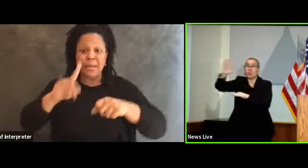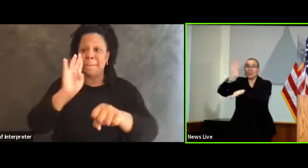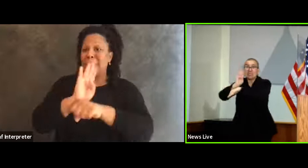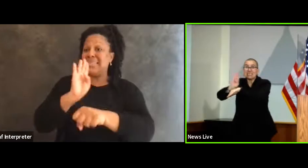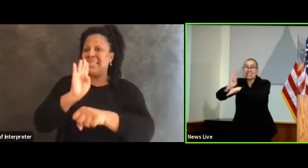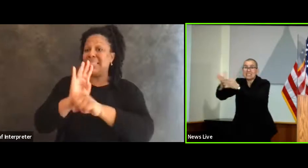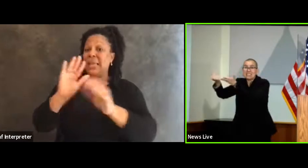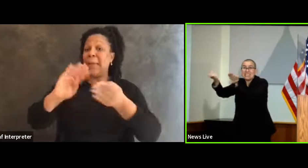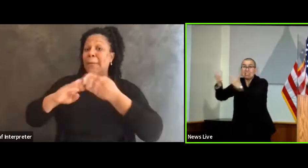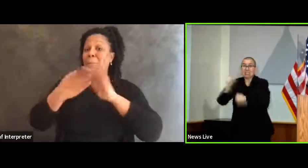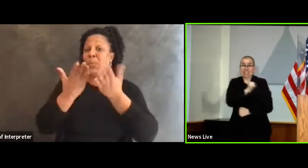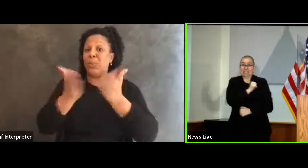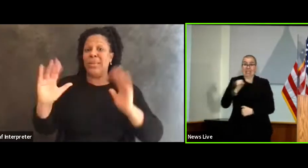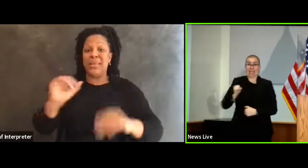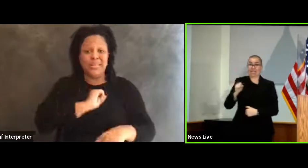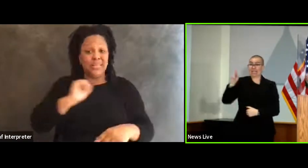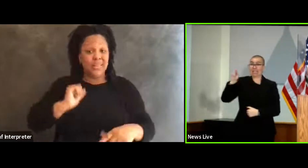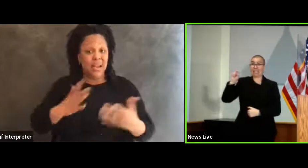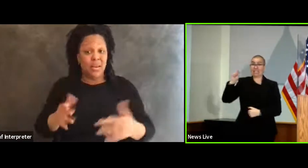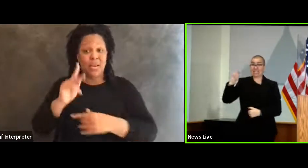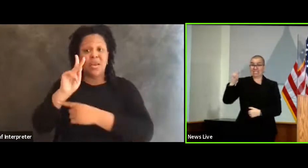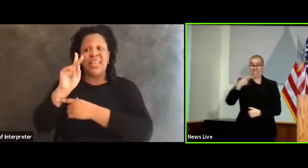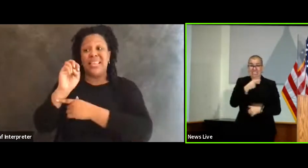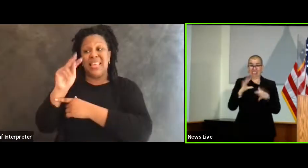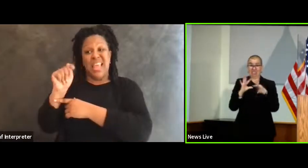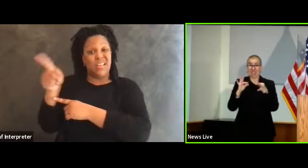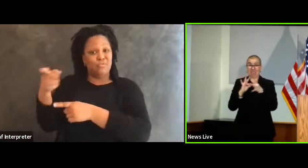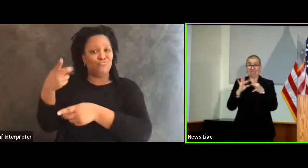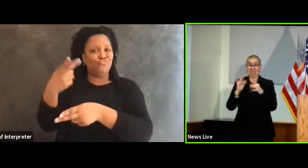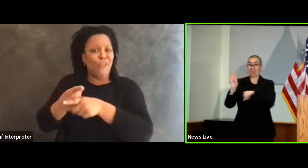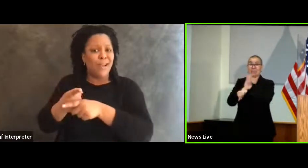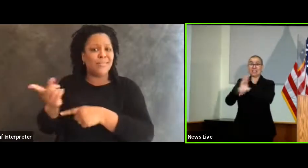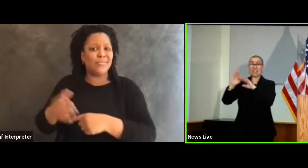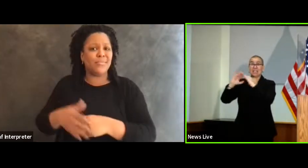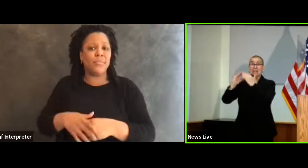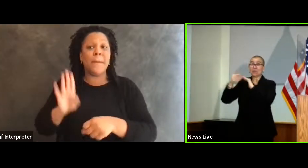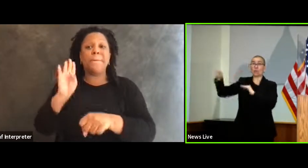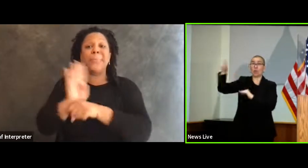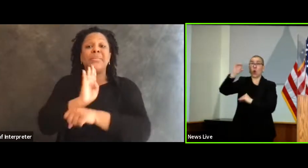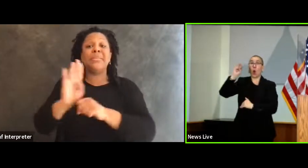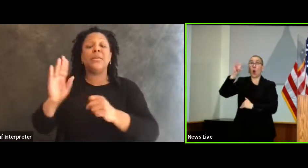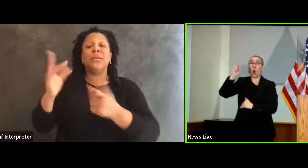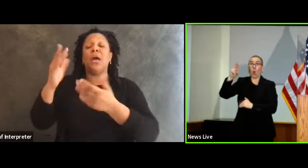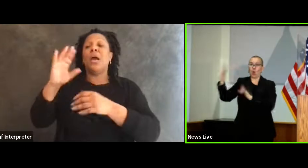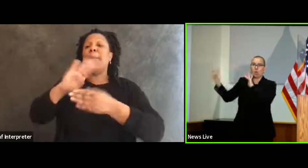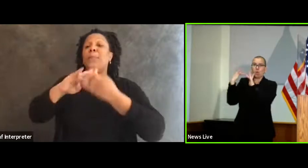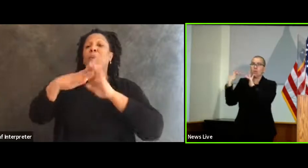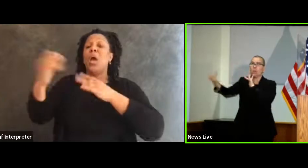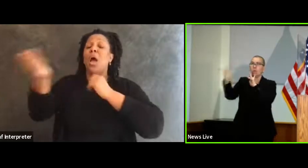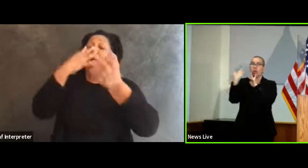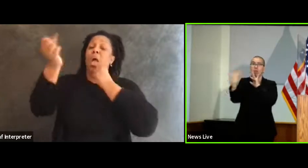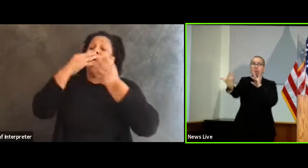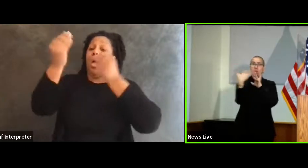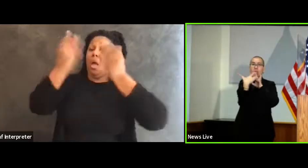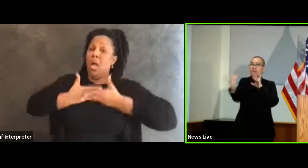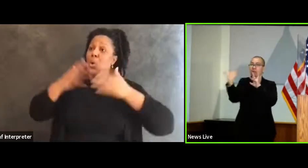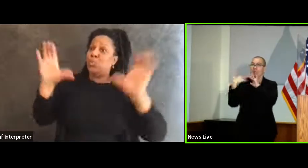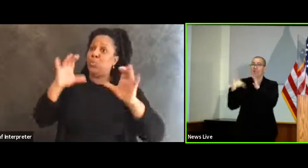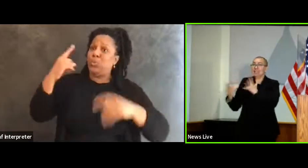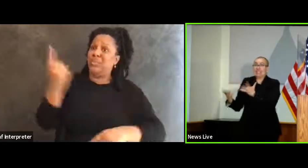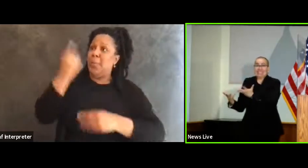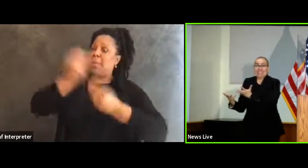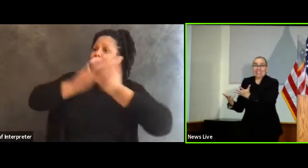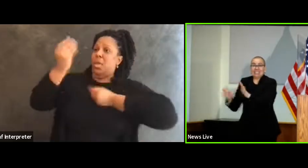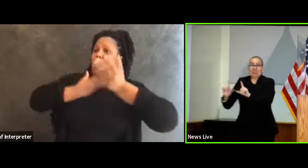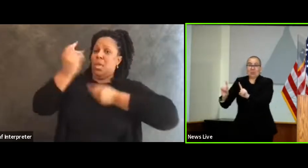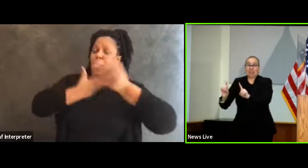I'm getting bombarded by the business community to do something. And I just want to say, one of the things the governor has is the ability